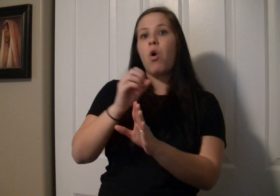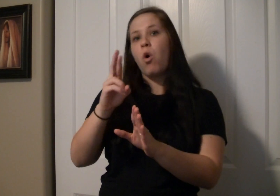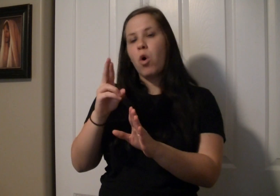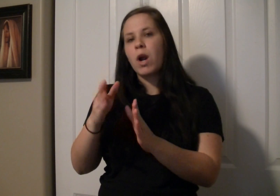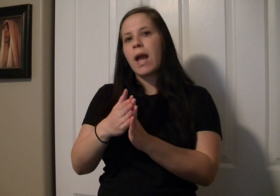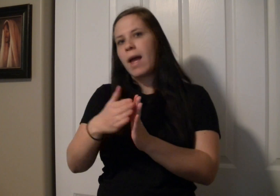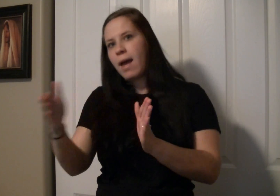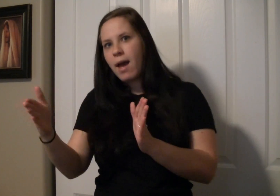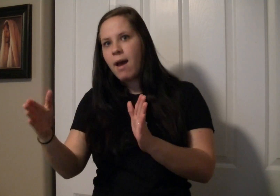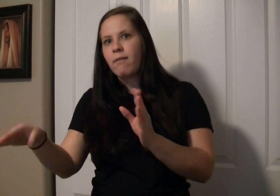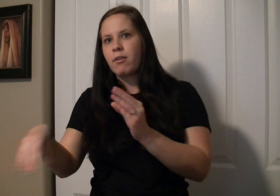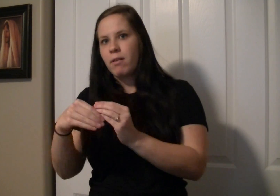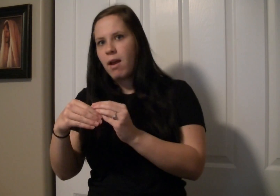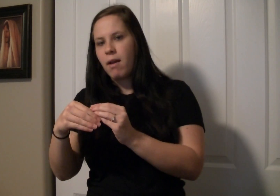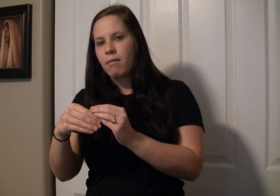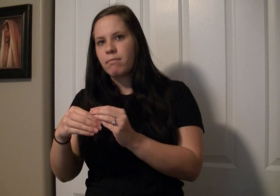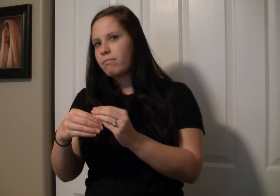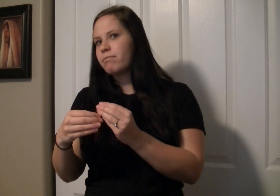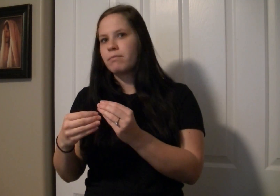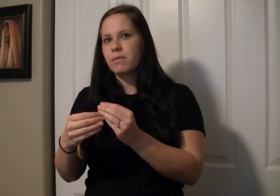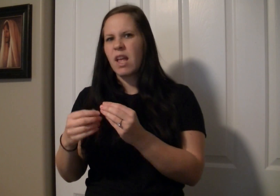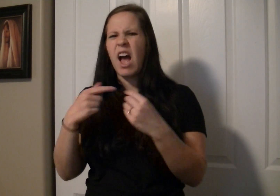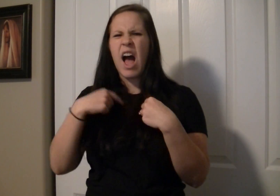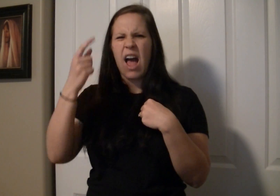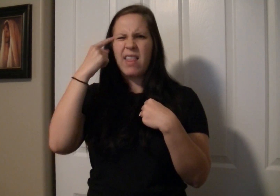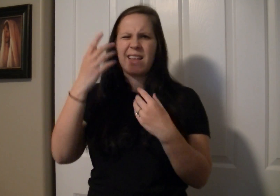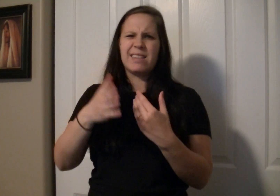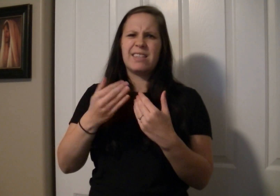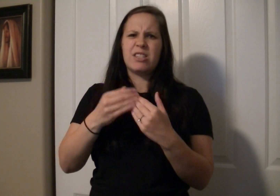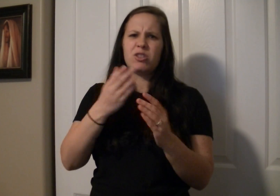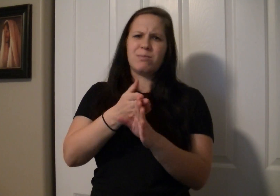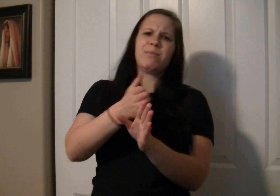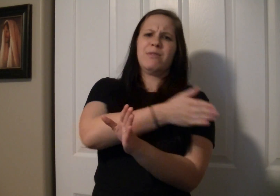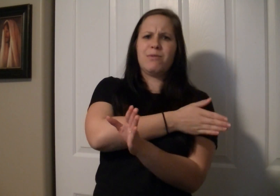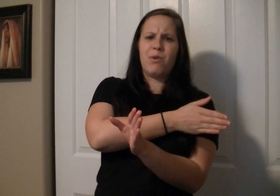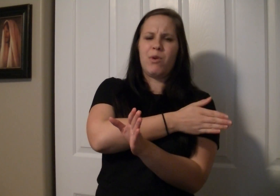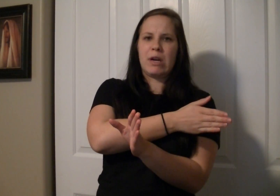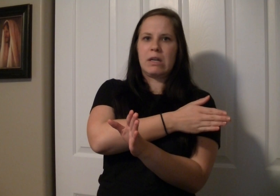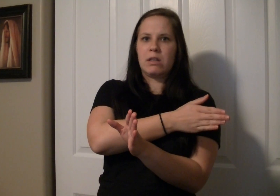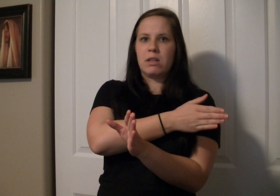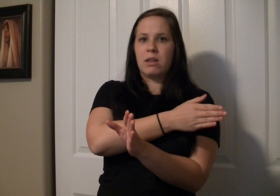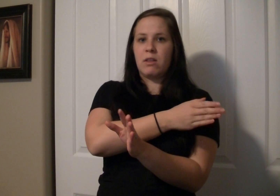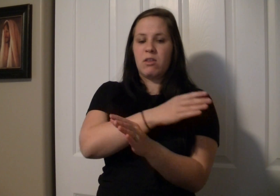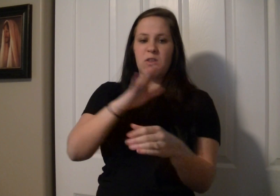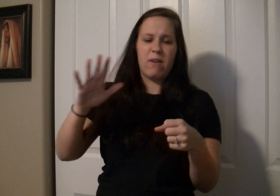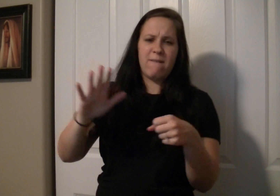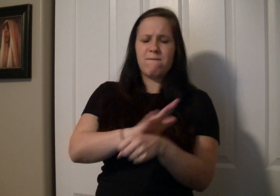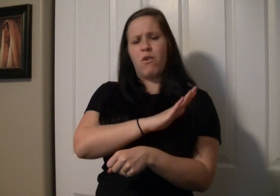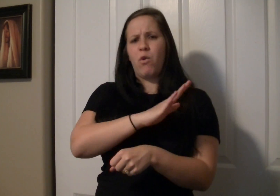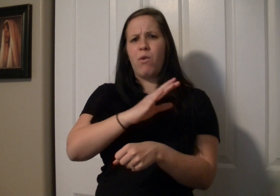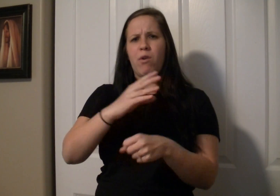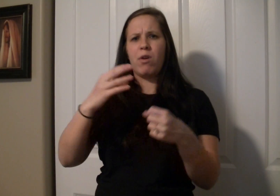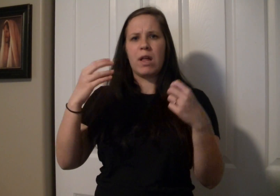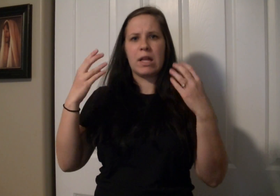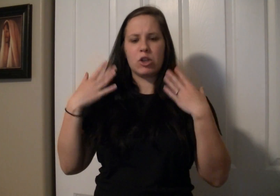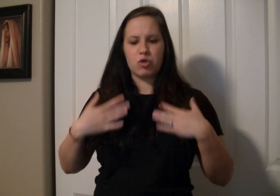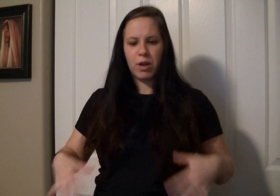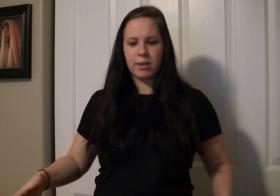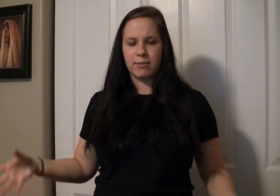put the zipper in before you've sewn the entire garment together because you just have less fabric to work with. And I think that makes